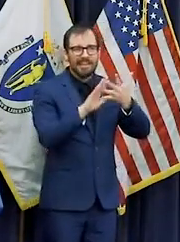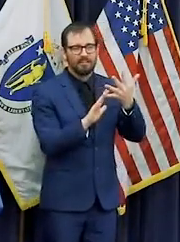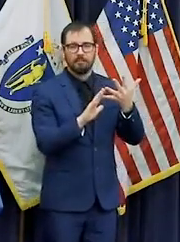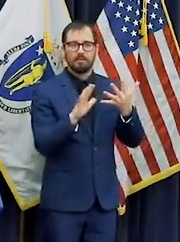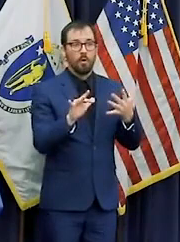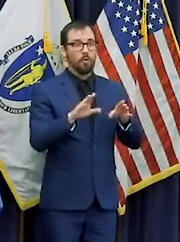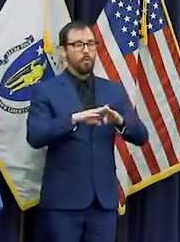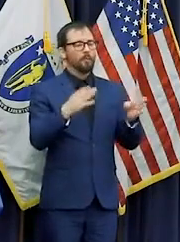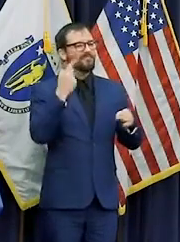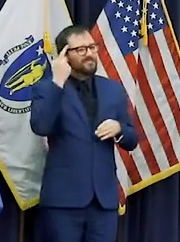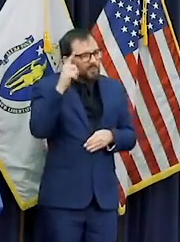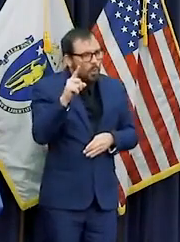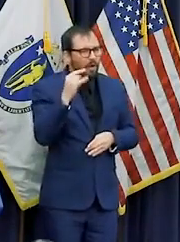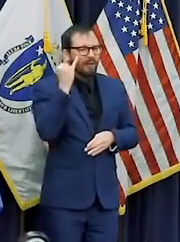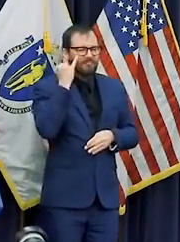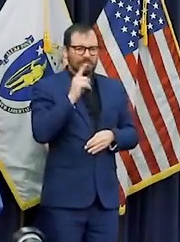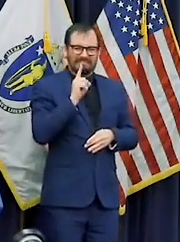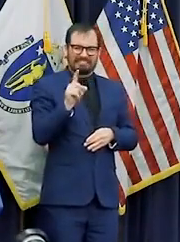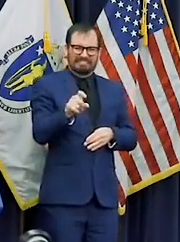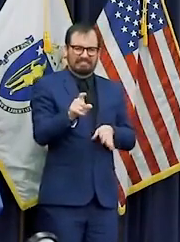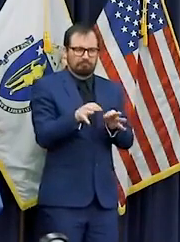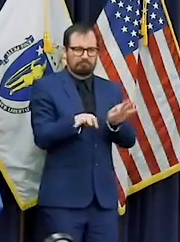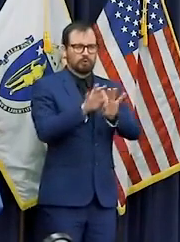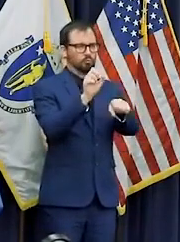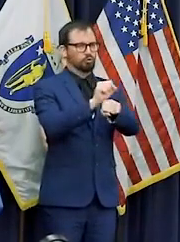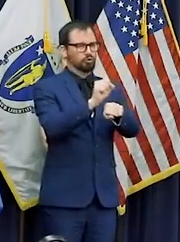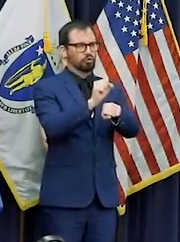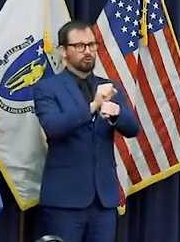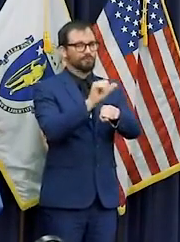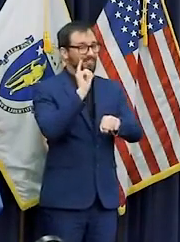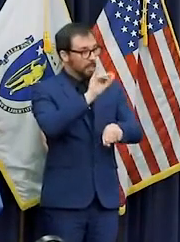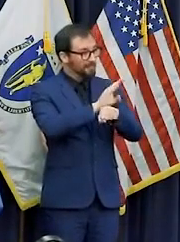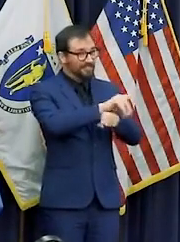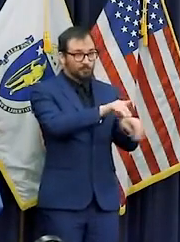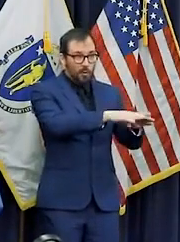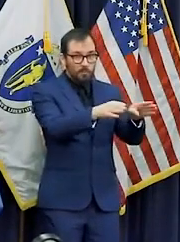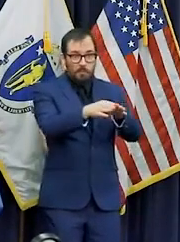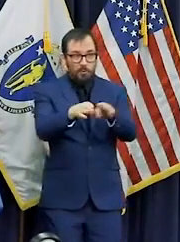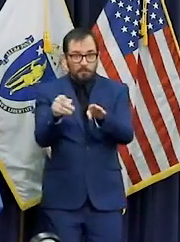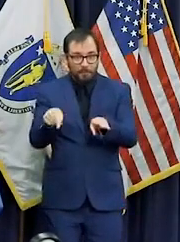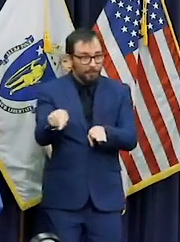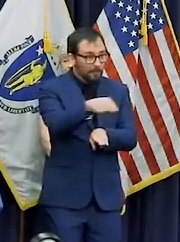store workers, and others who are working every day to keep us safe.